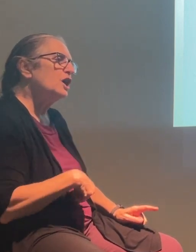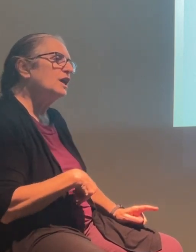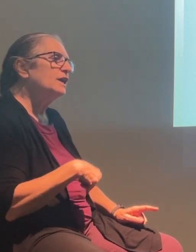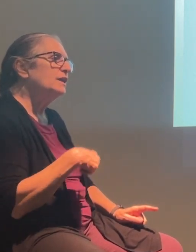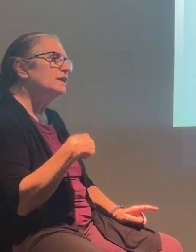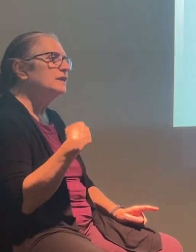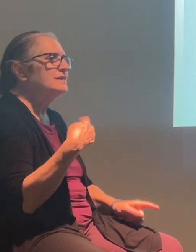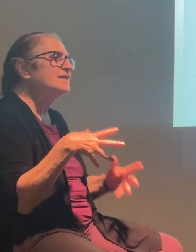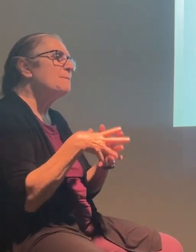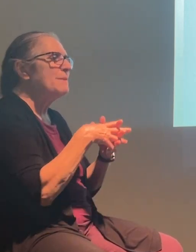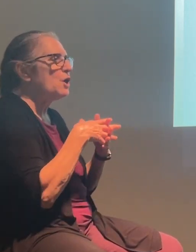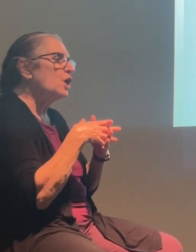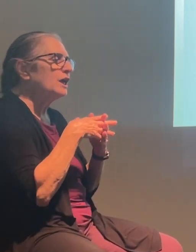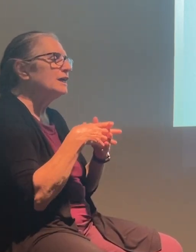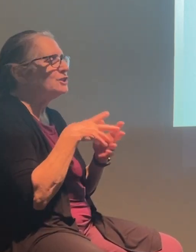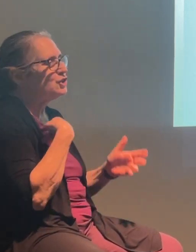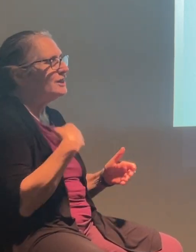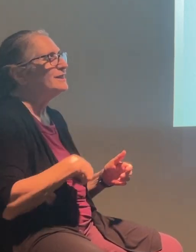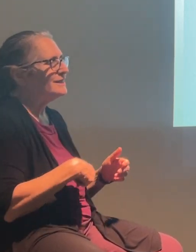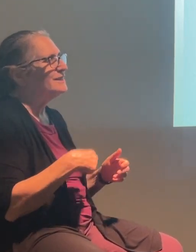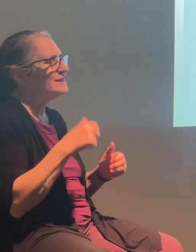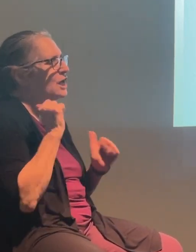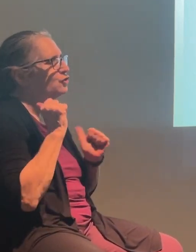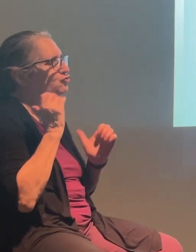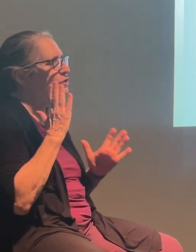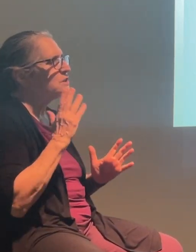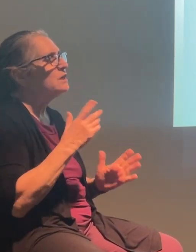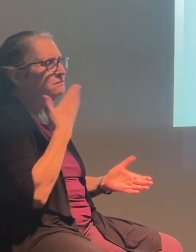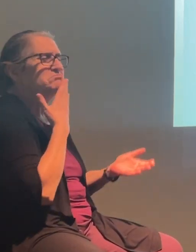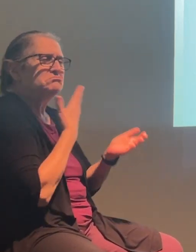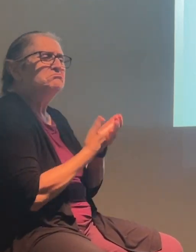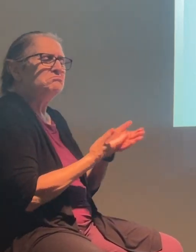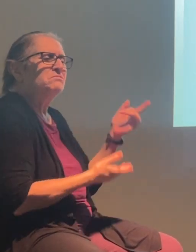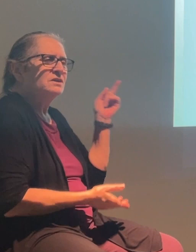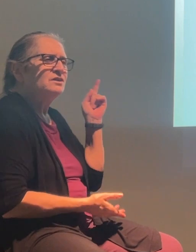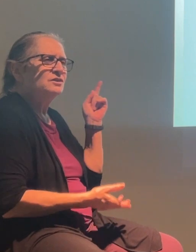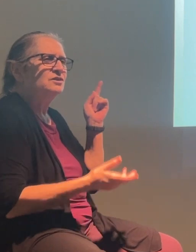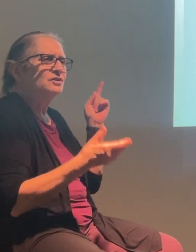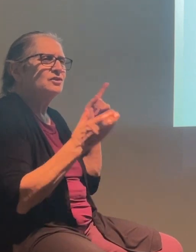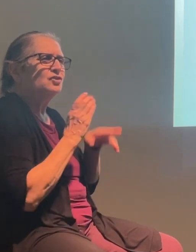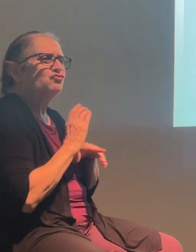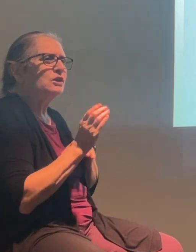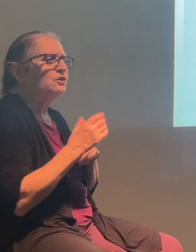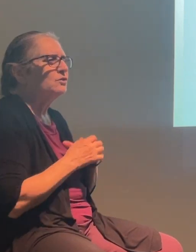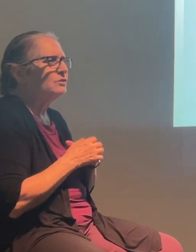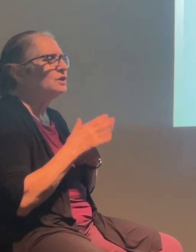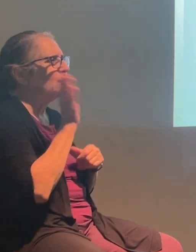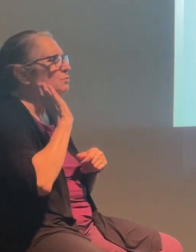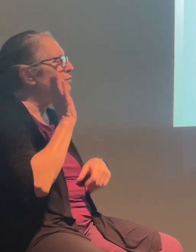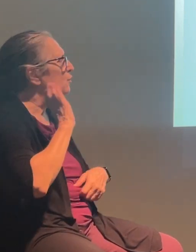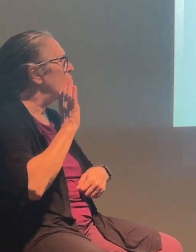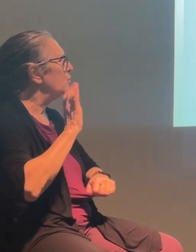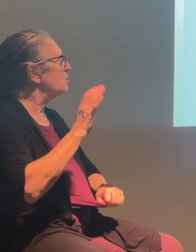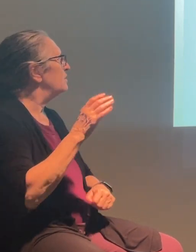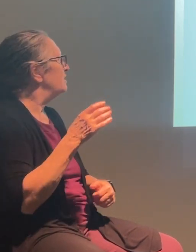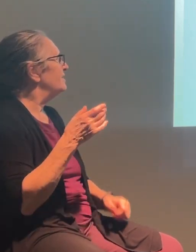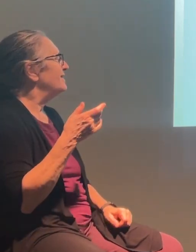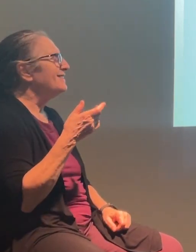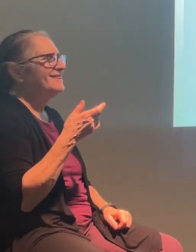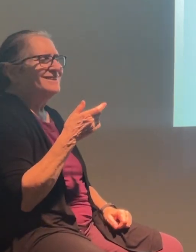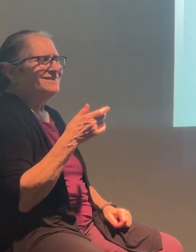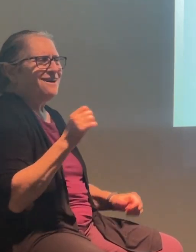I would say American Chinese actresses. She had a fairly decent career. I know back then Hollywood was very linear in what they wanted.